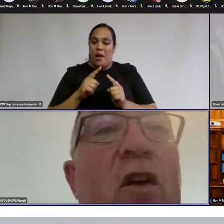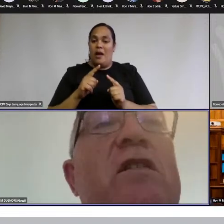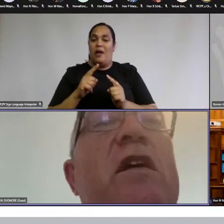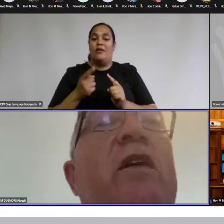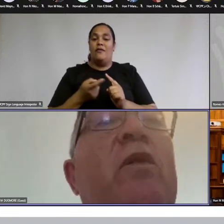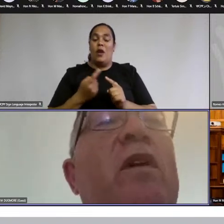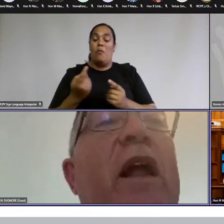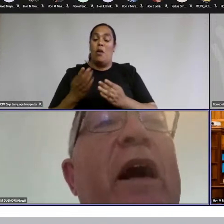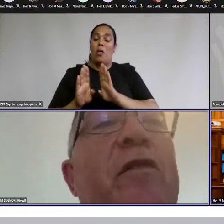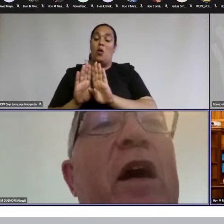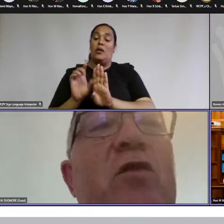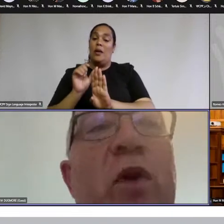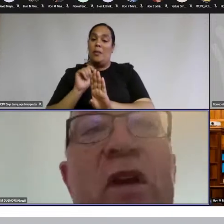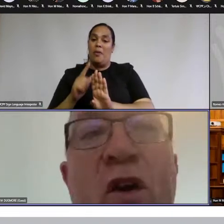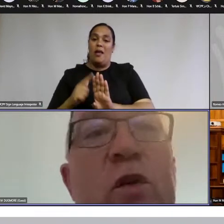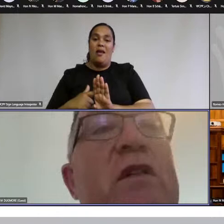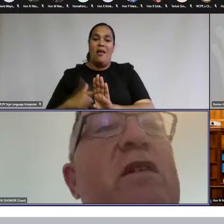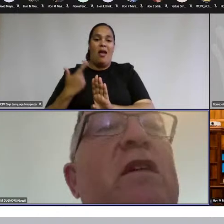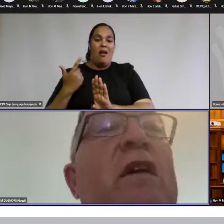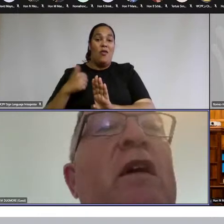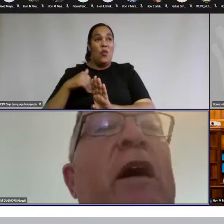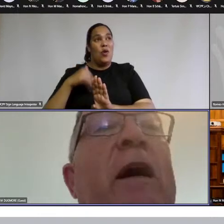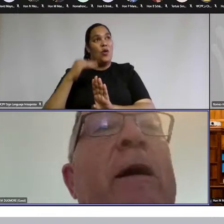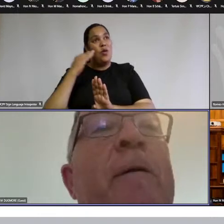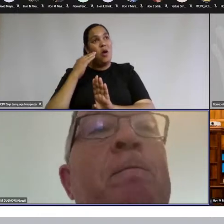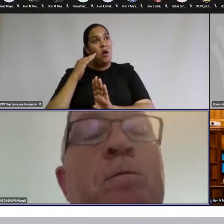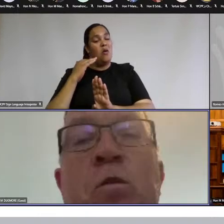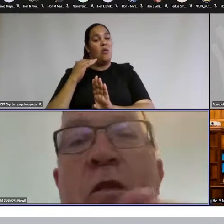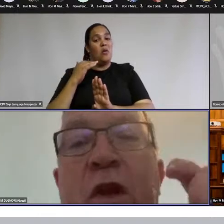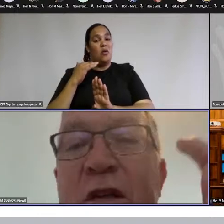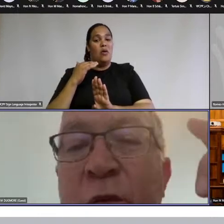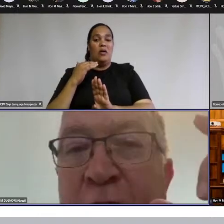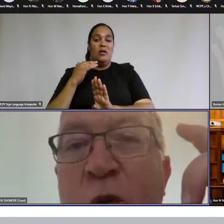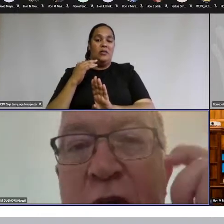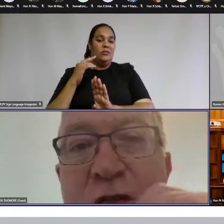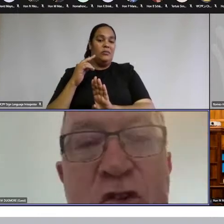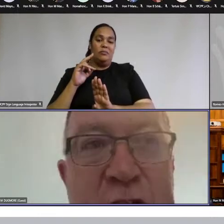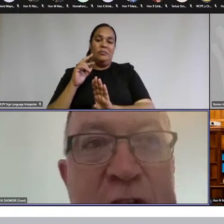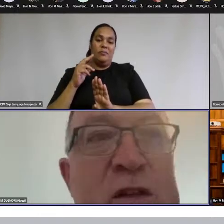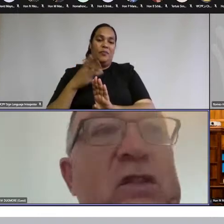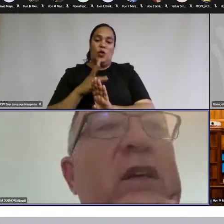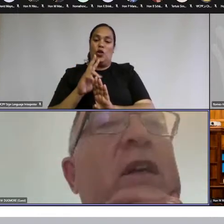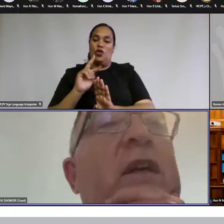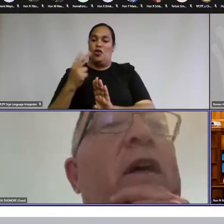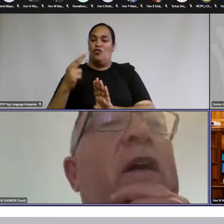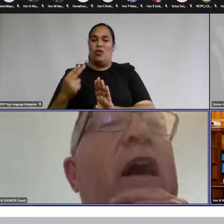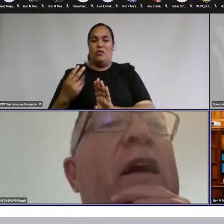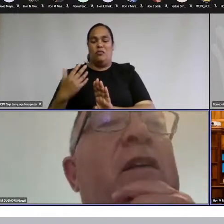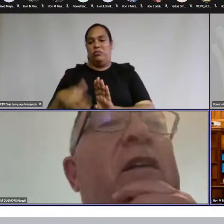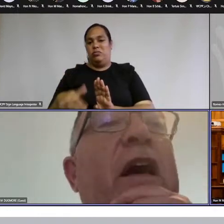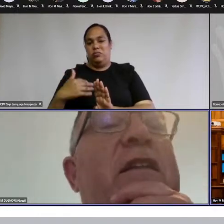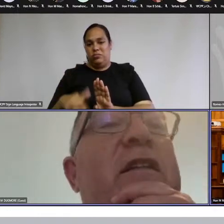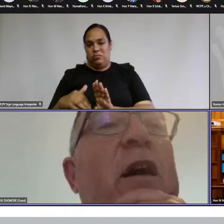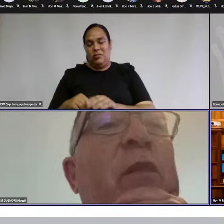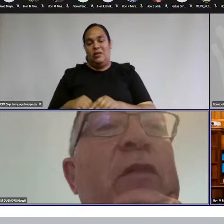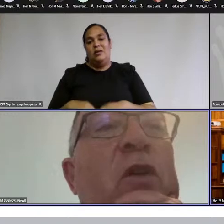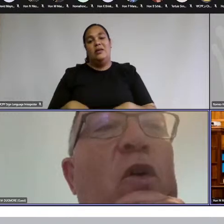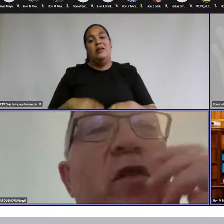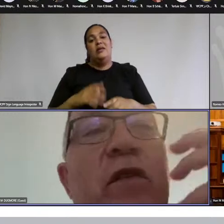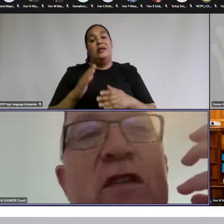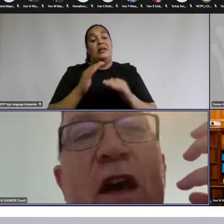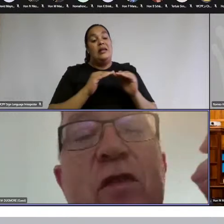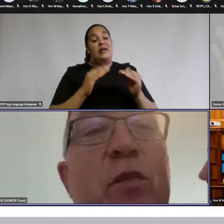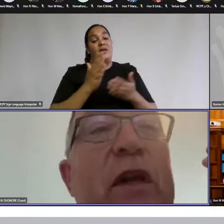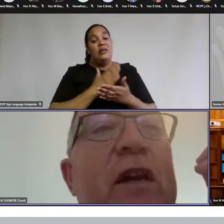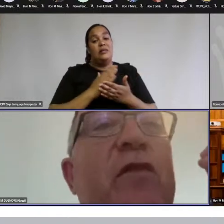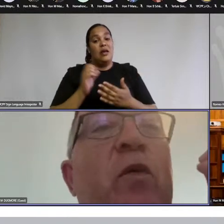the lockdown, life as we know it has in many ways changed. And at some level, all